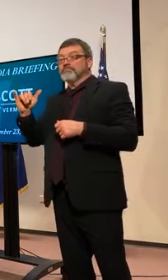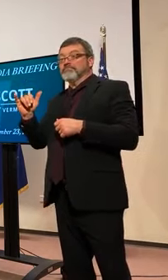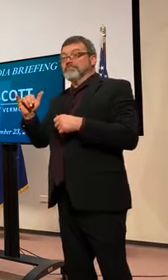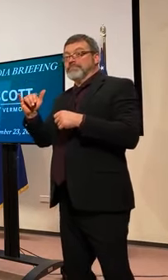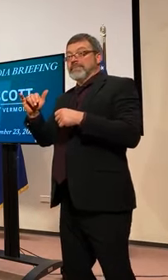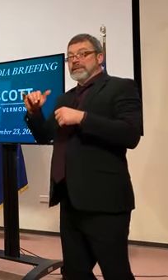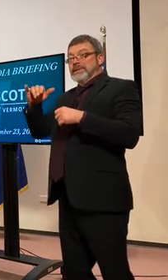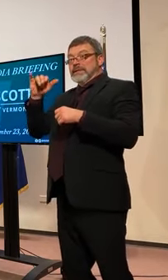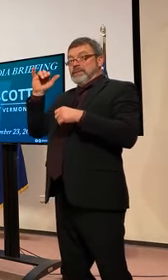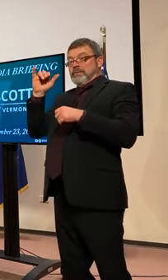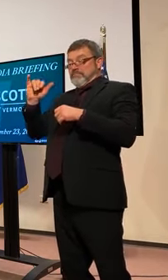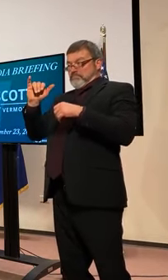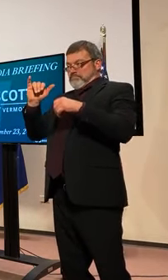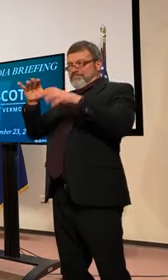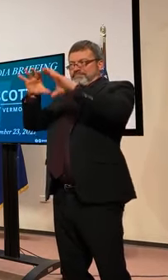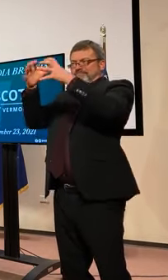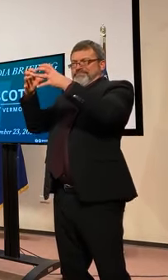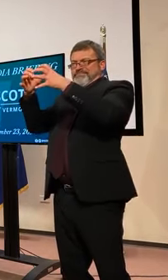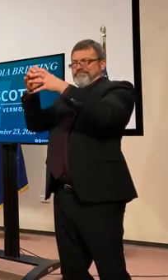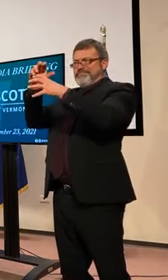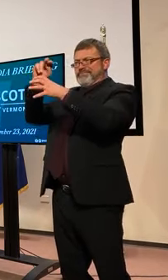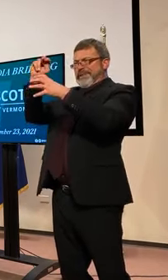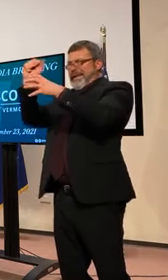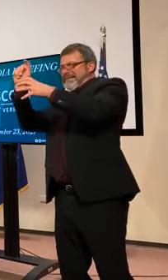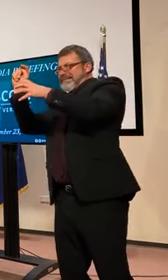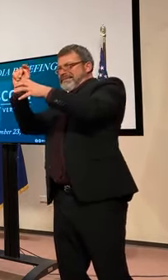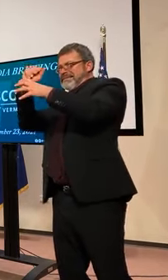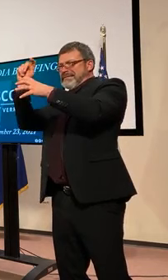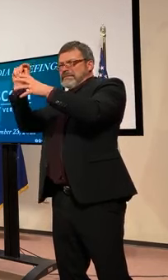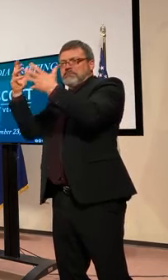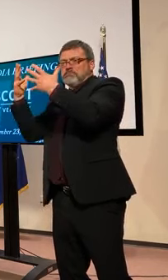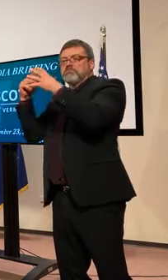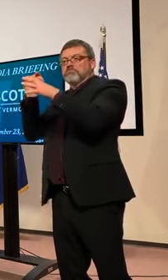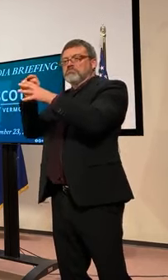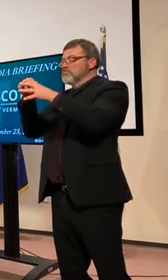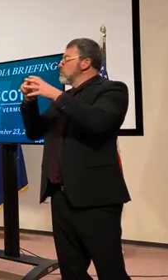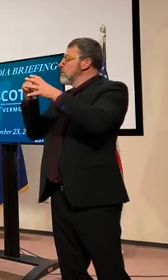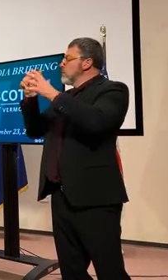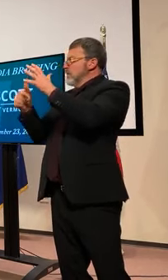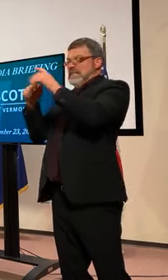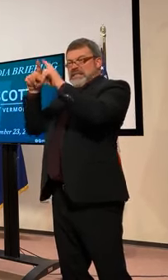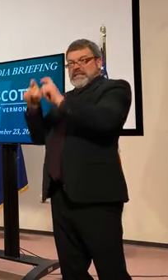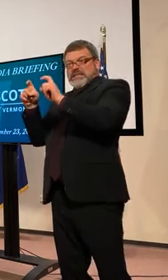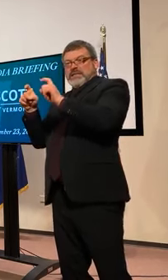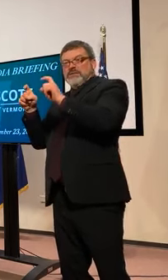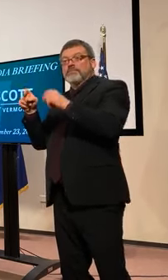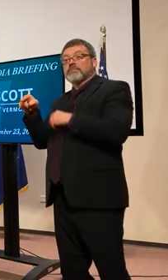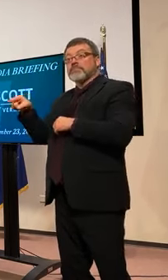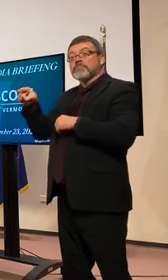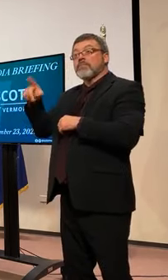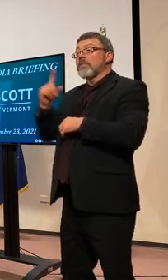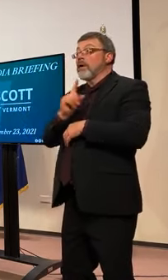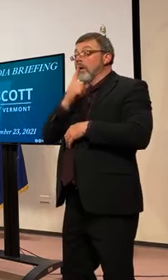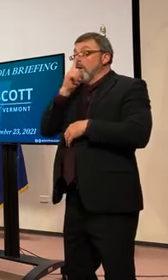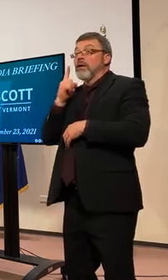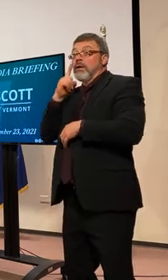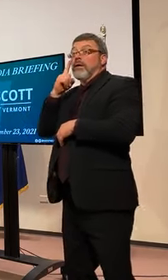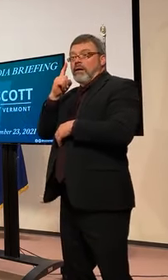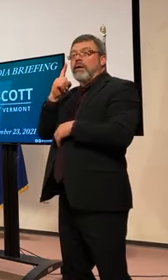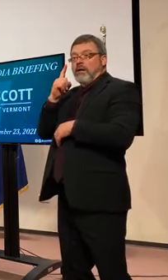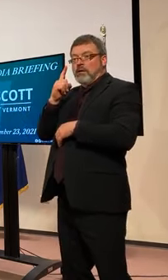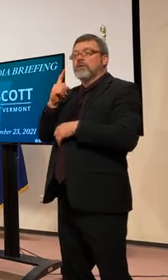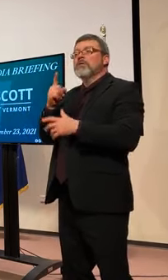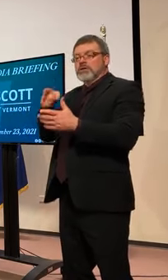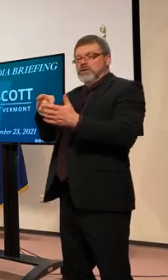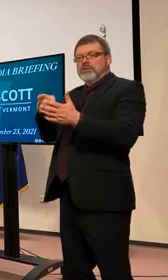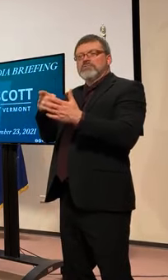NAAT, nucleic acid amplification tests. The PCR is the one we all recognize, and